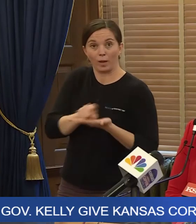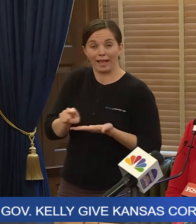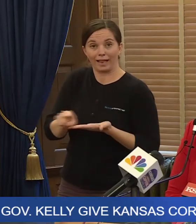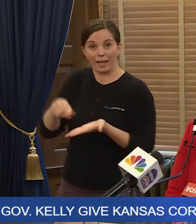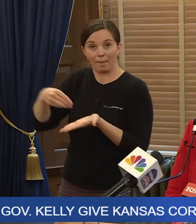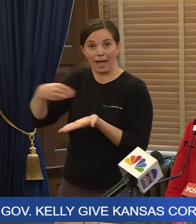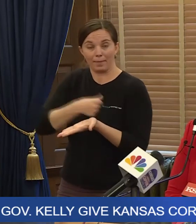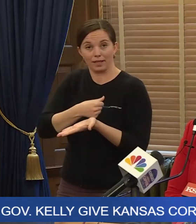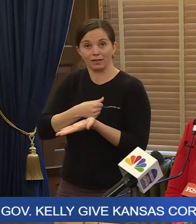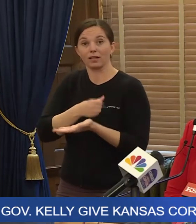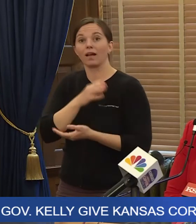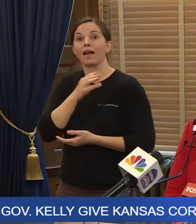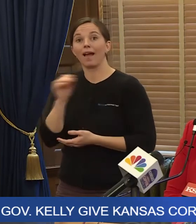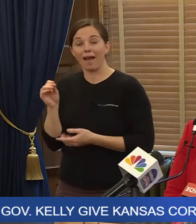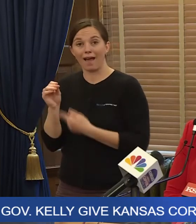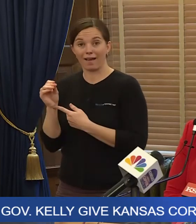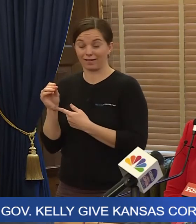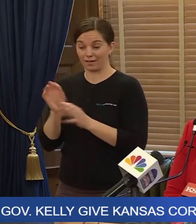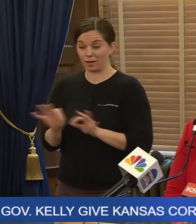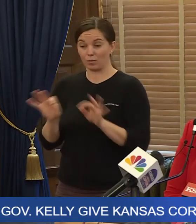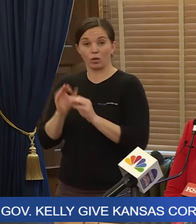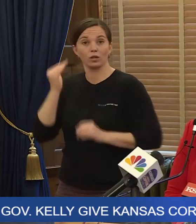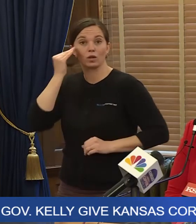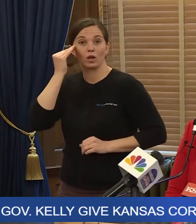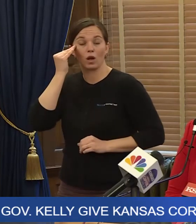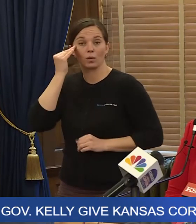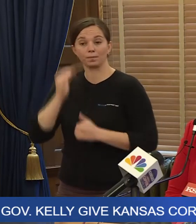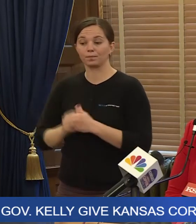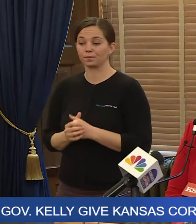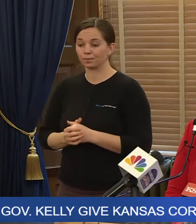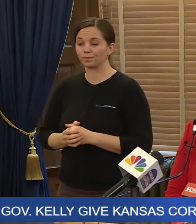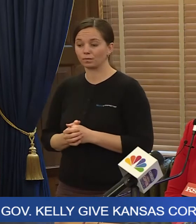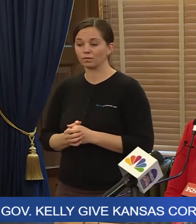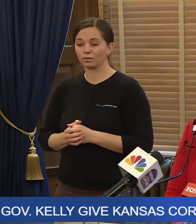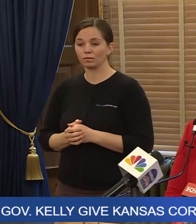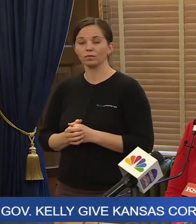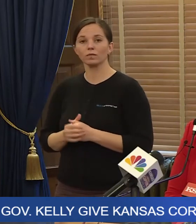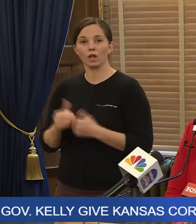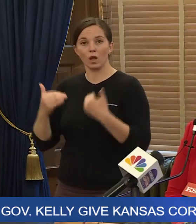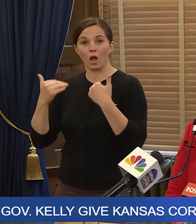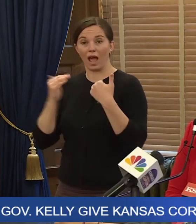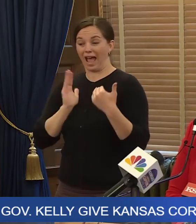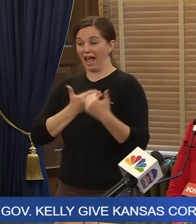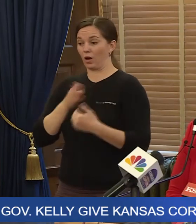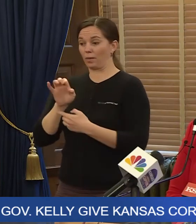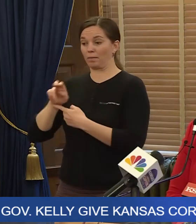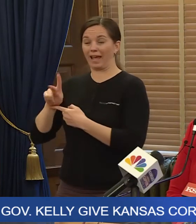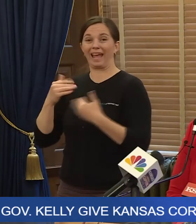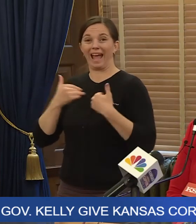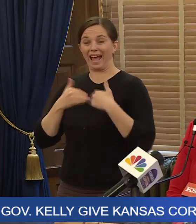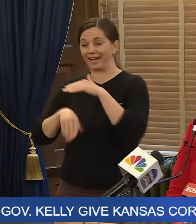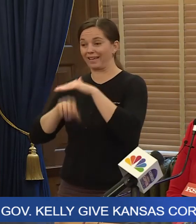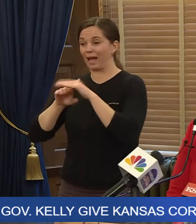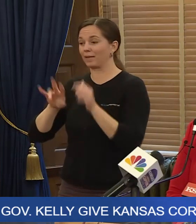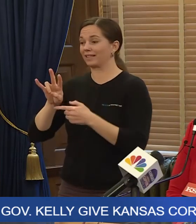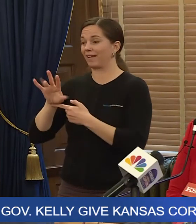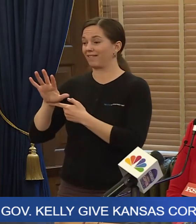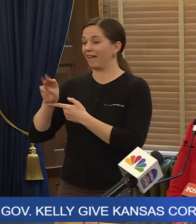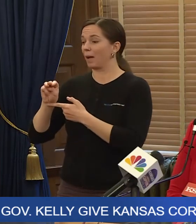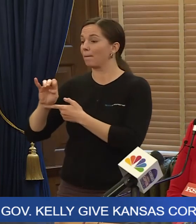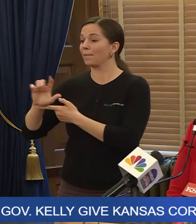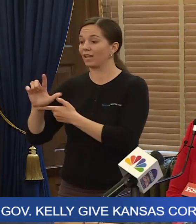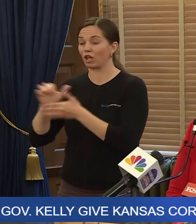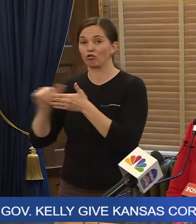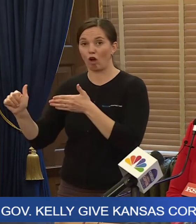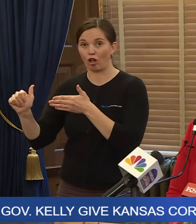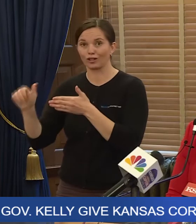a very important factor that's happened is our bank had a daily withdrawal cap of $75 million on our account, which